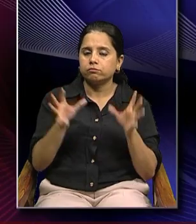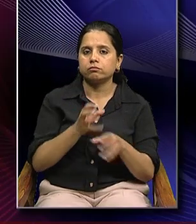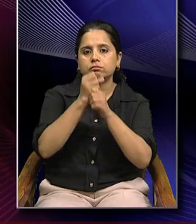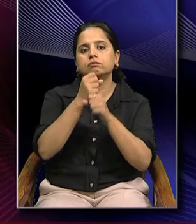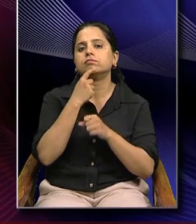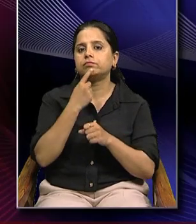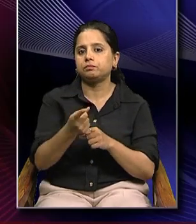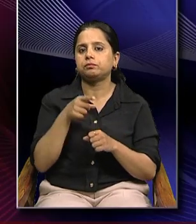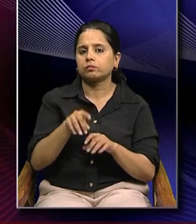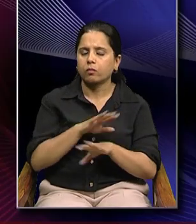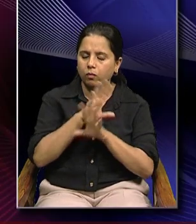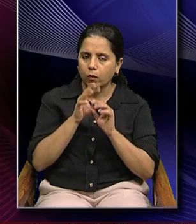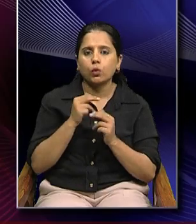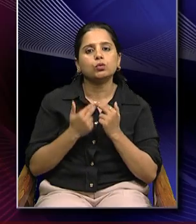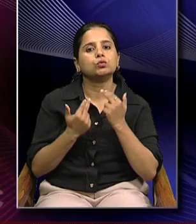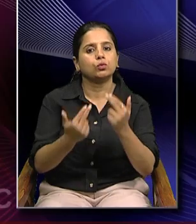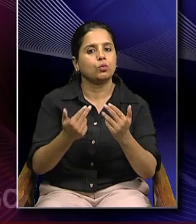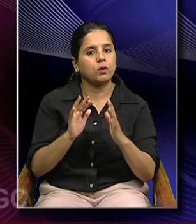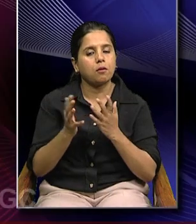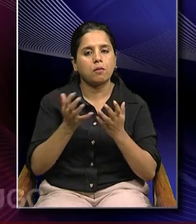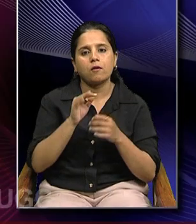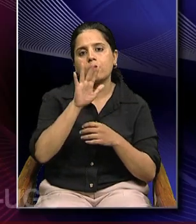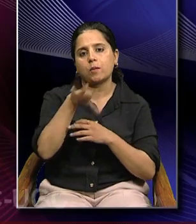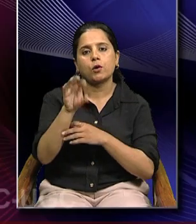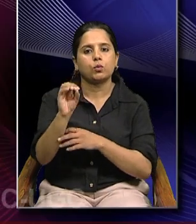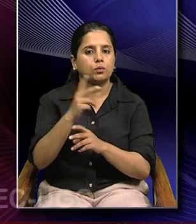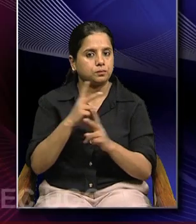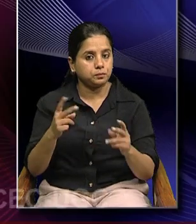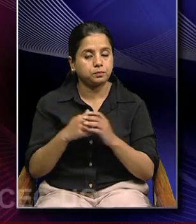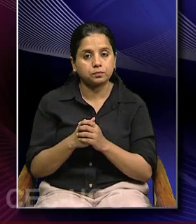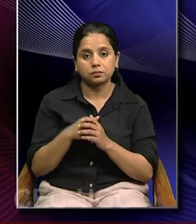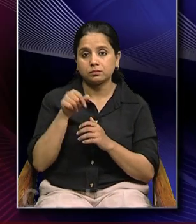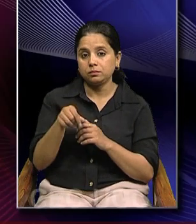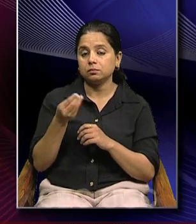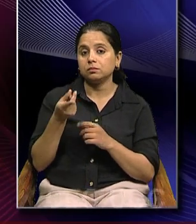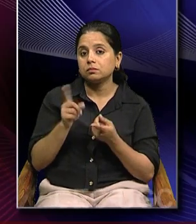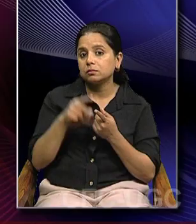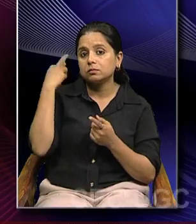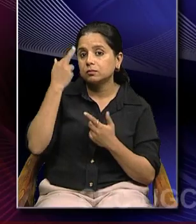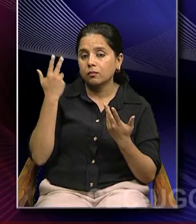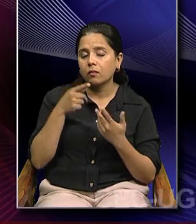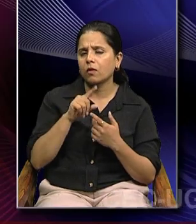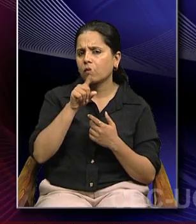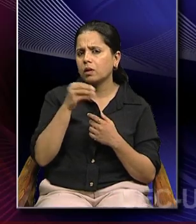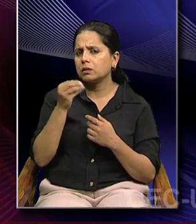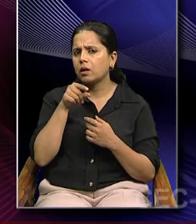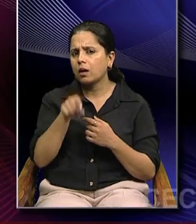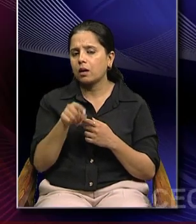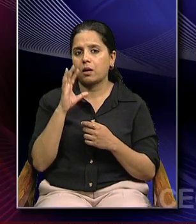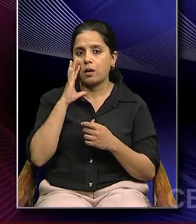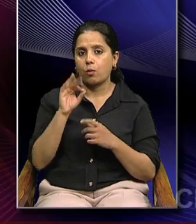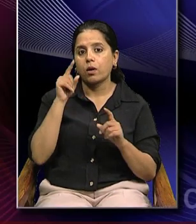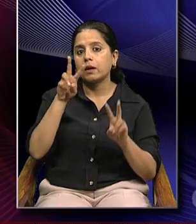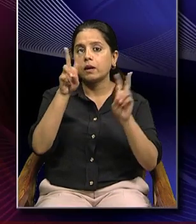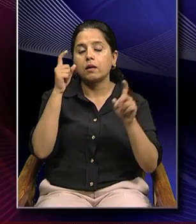the entire story of marketing 5.0. So, due to this only, one of the core purposes